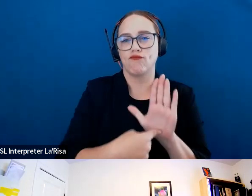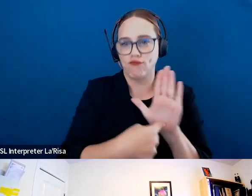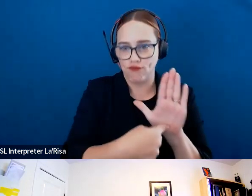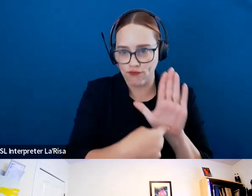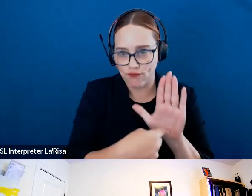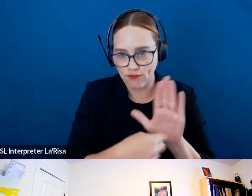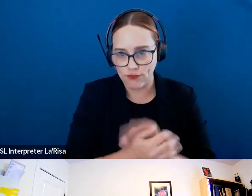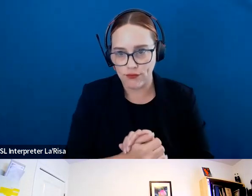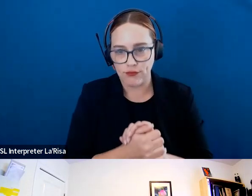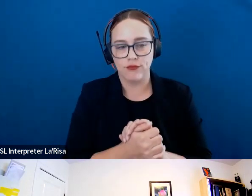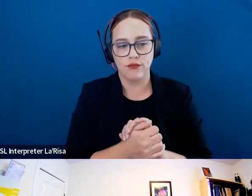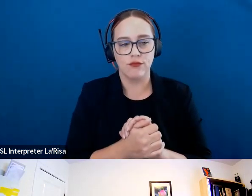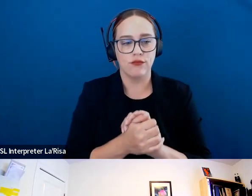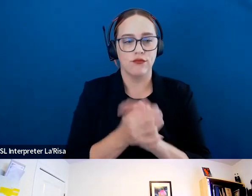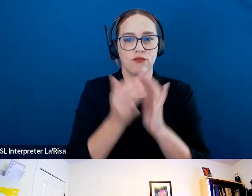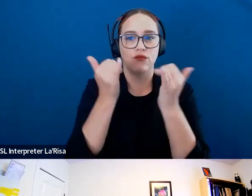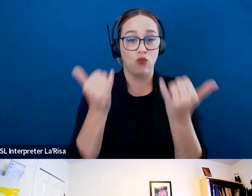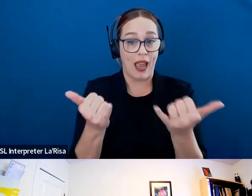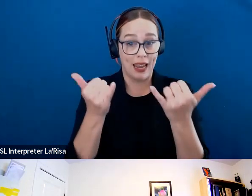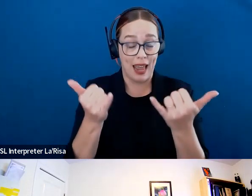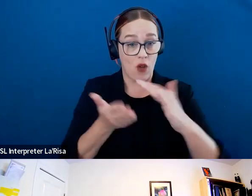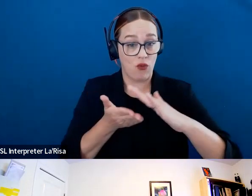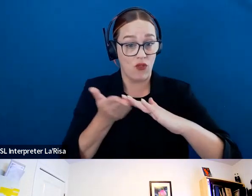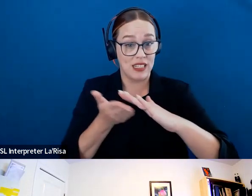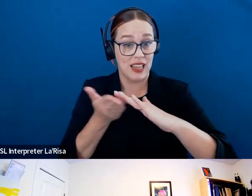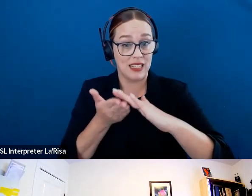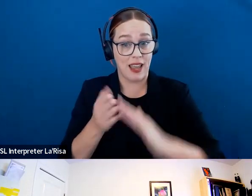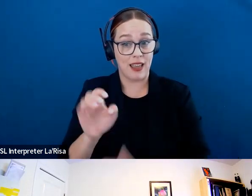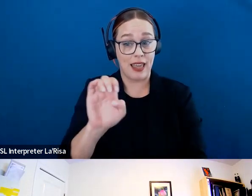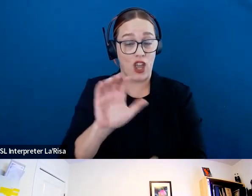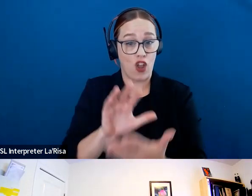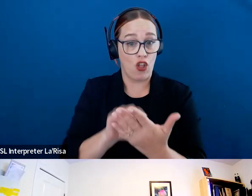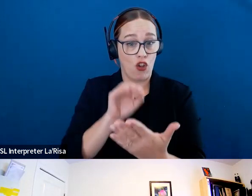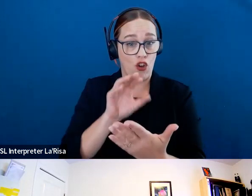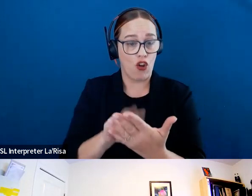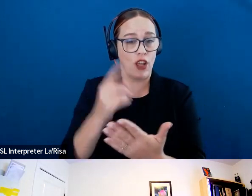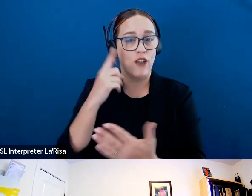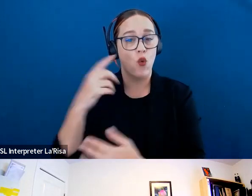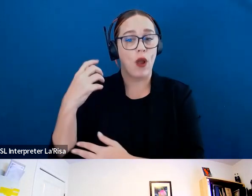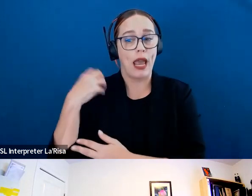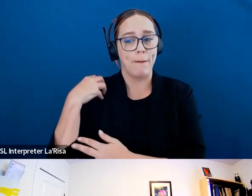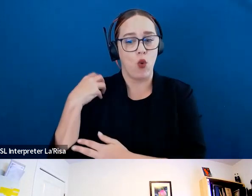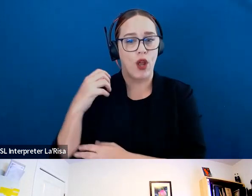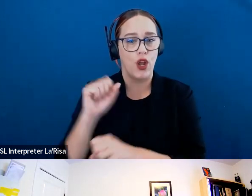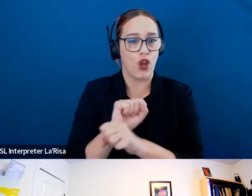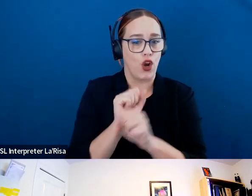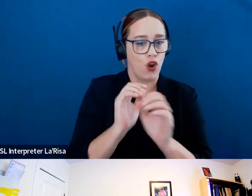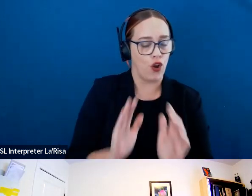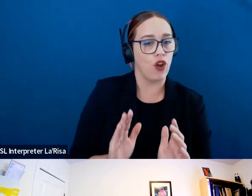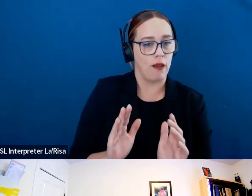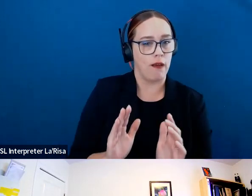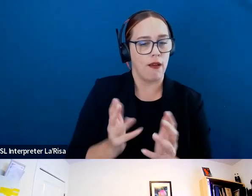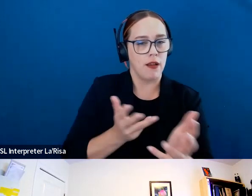just now facilitating an e-learning community on employer engagement and partnership. The two SMEs are working